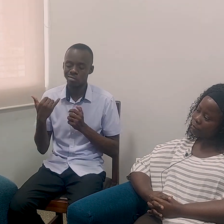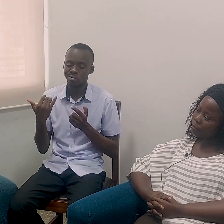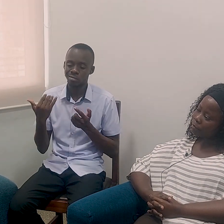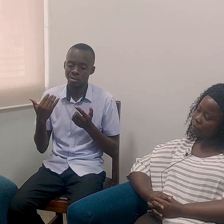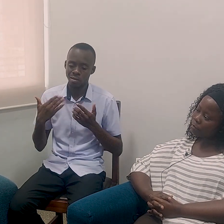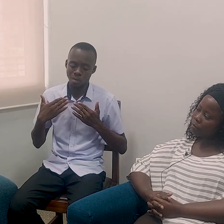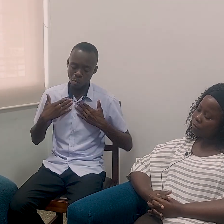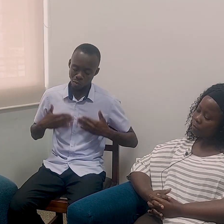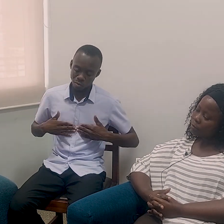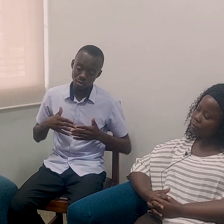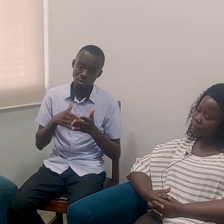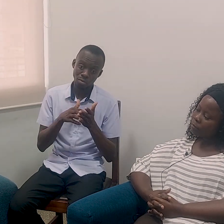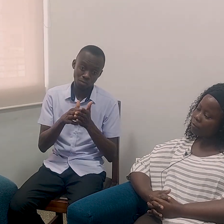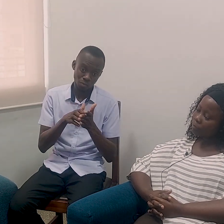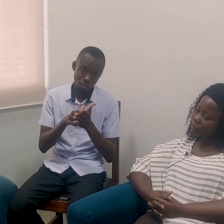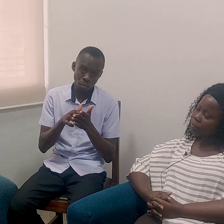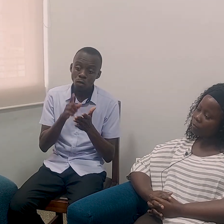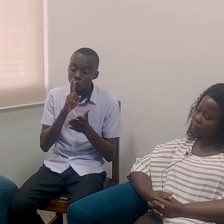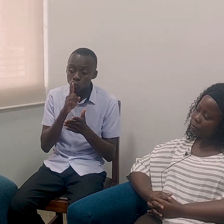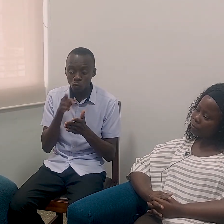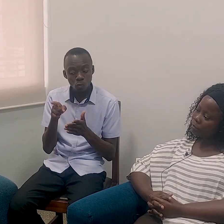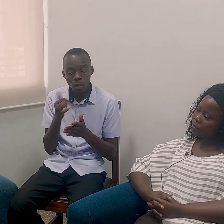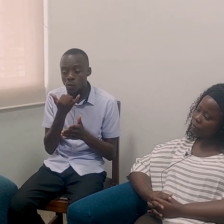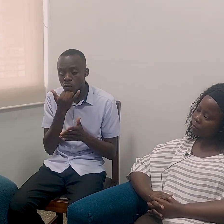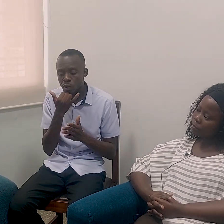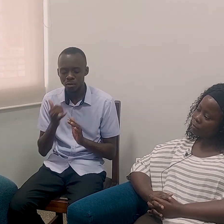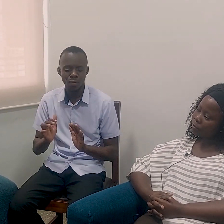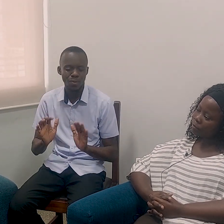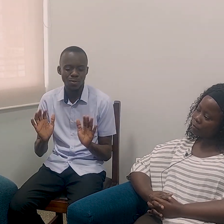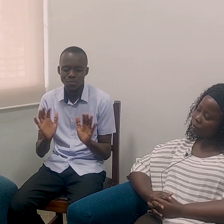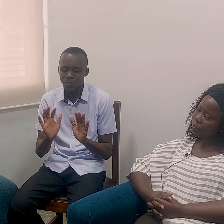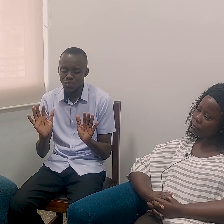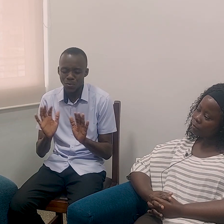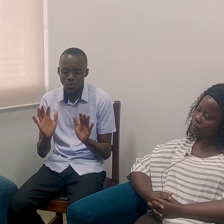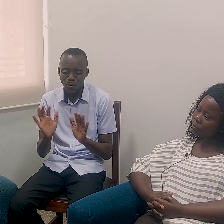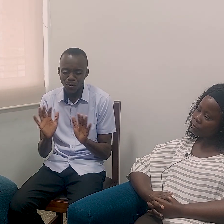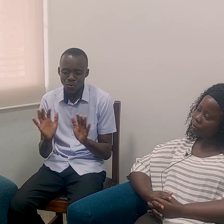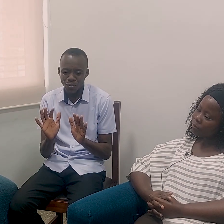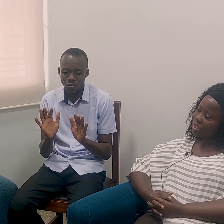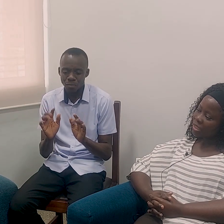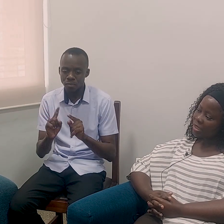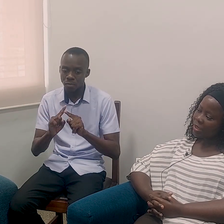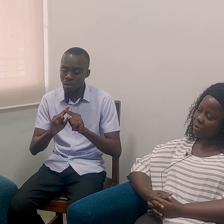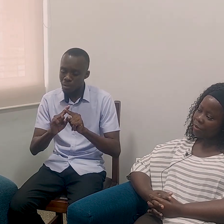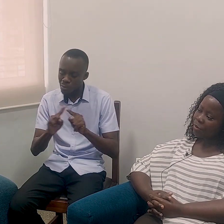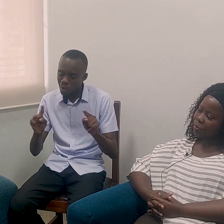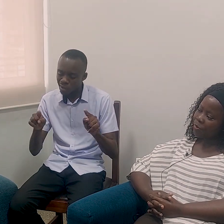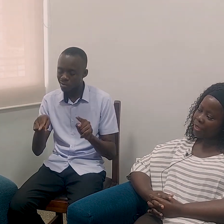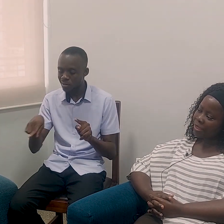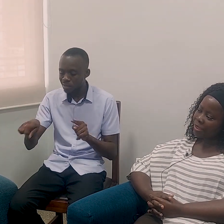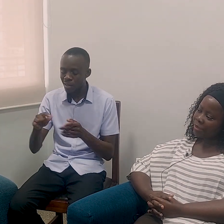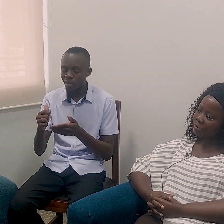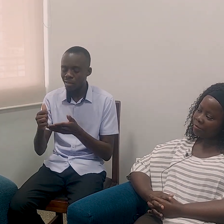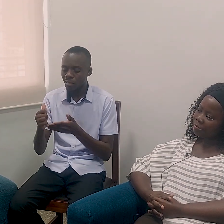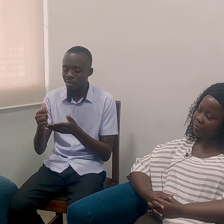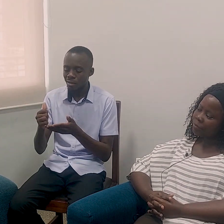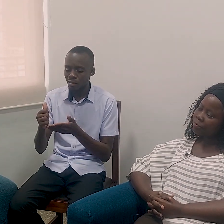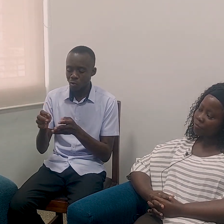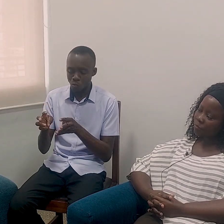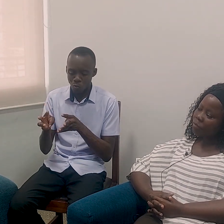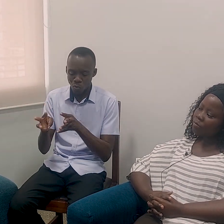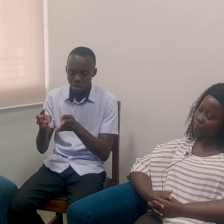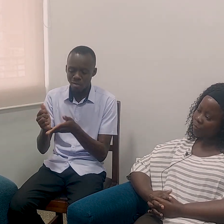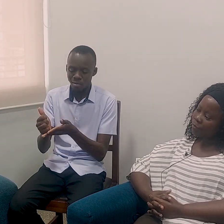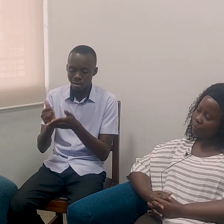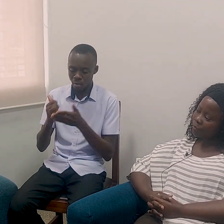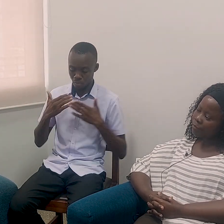thing if you think about it. Actually, it's not a bad. It's a survival mechanism. It's a